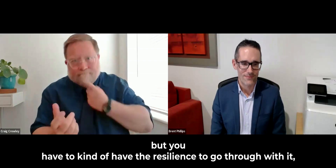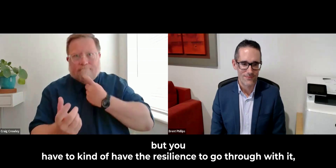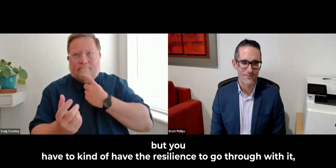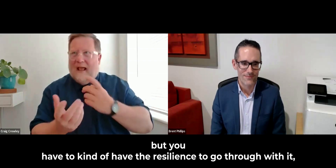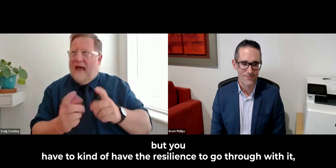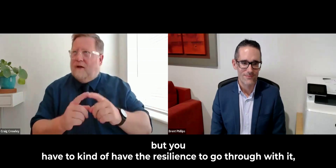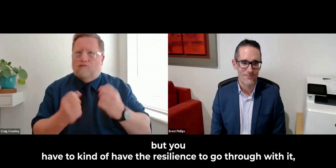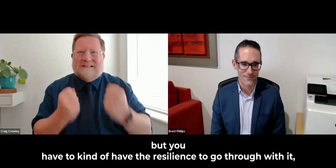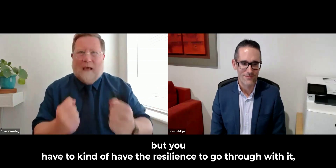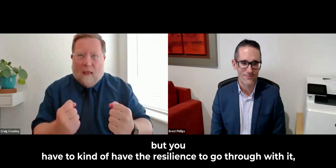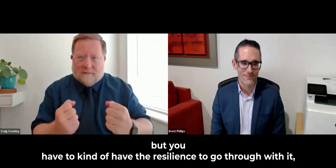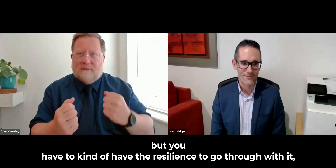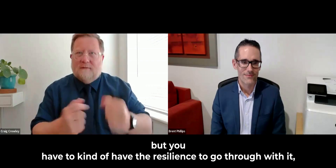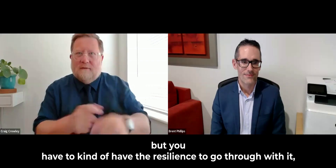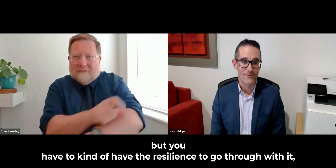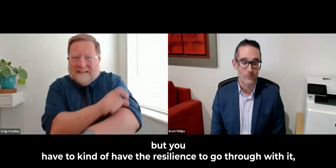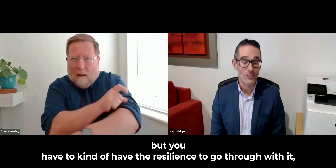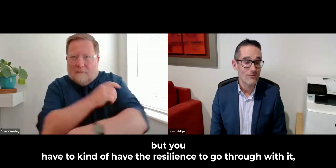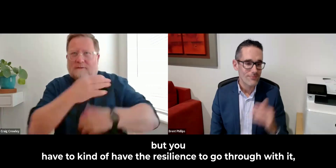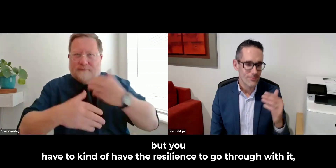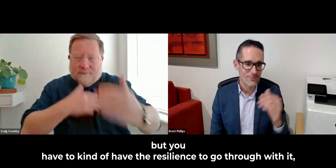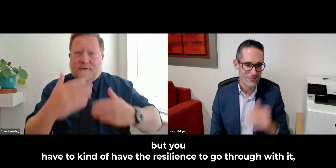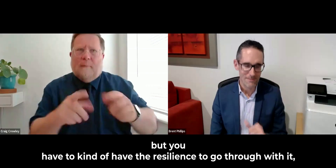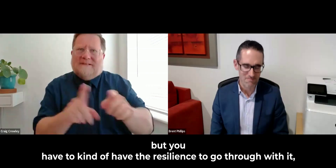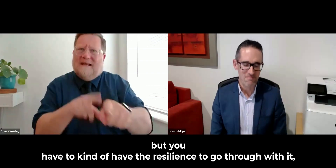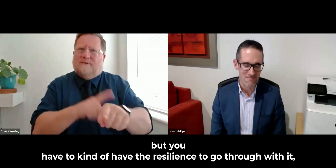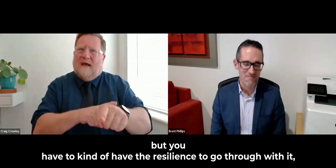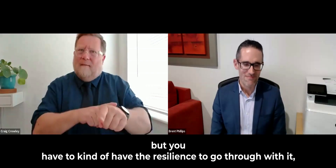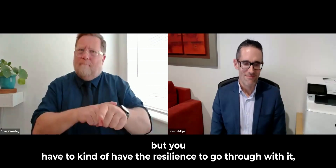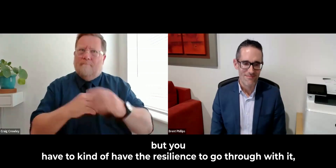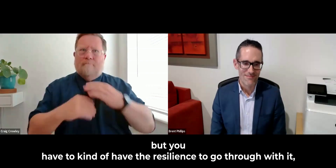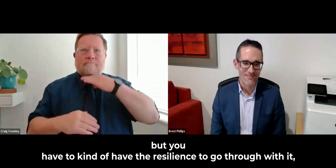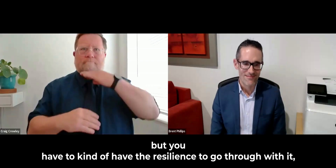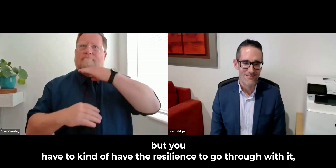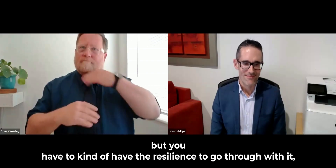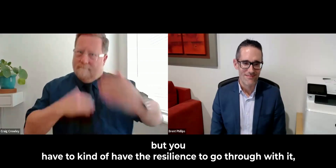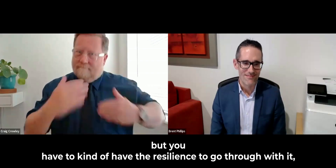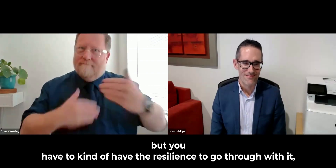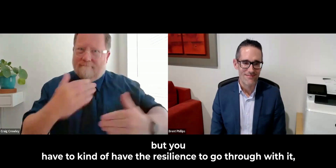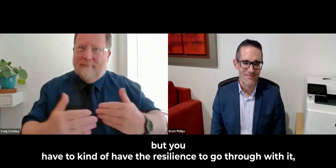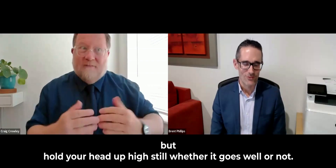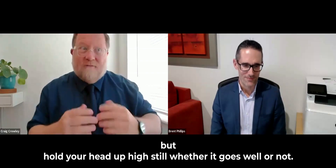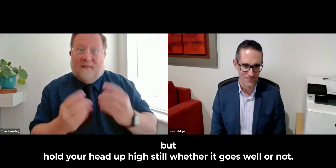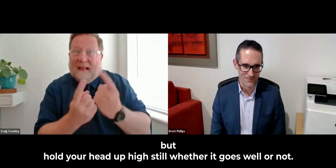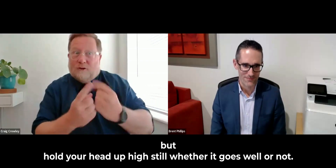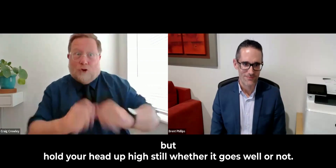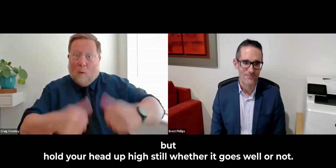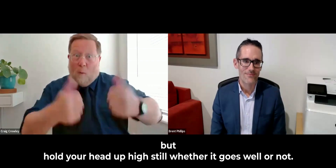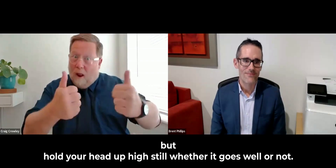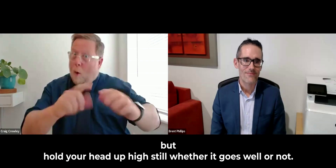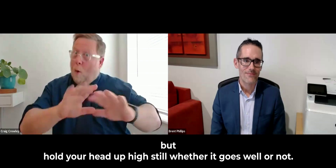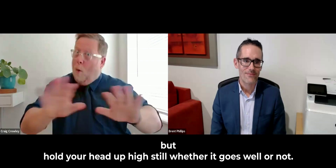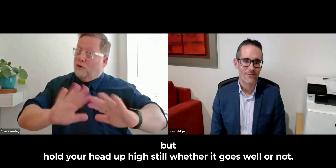have to kind of have the resilience to go through with it, but hold your head up high